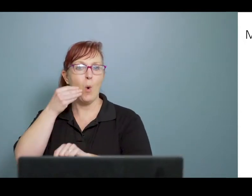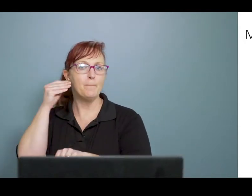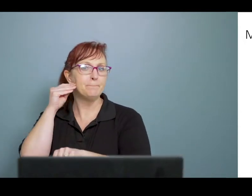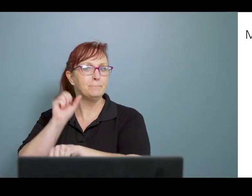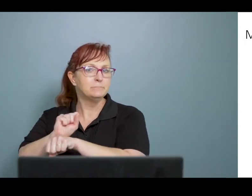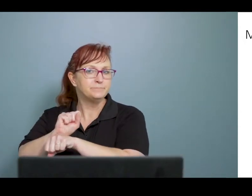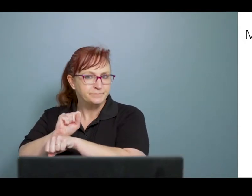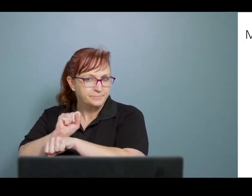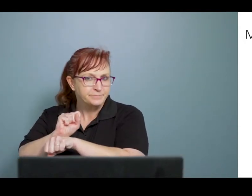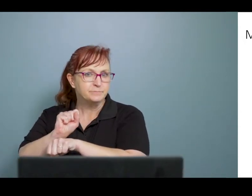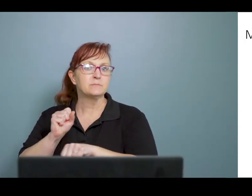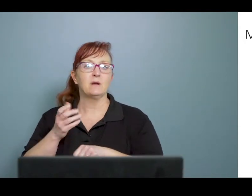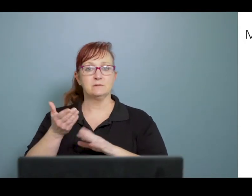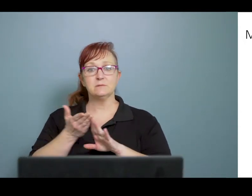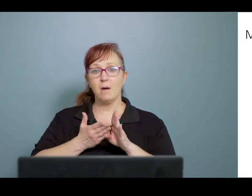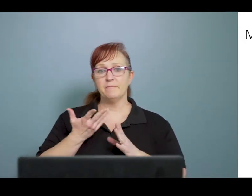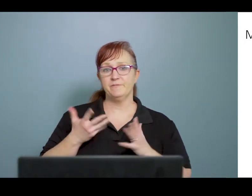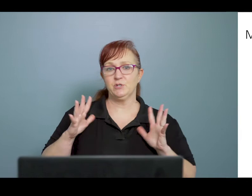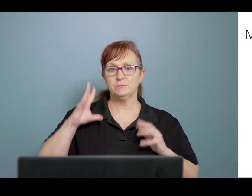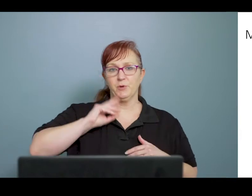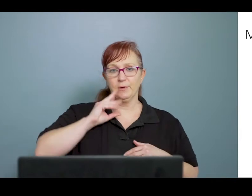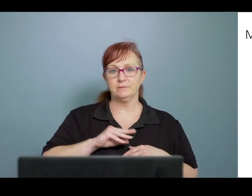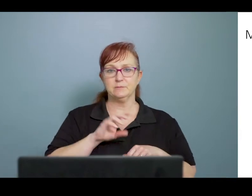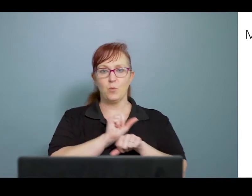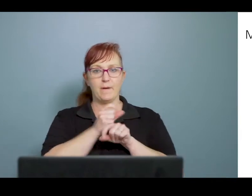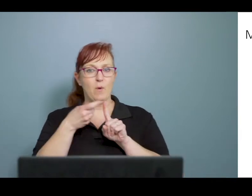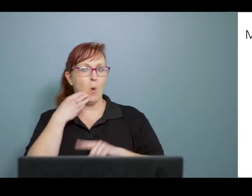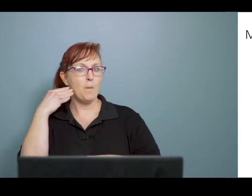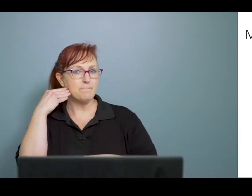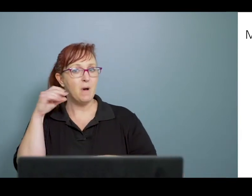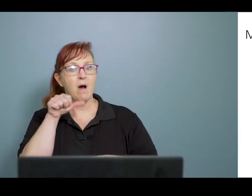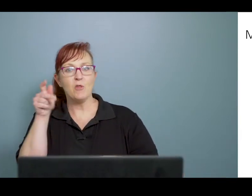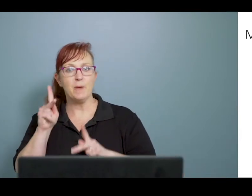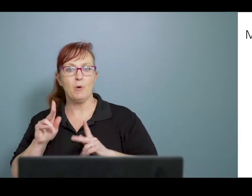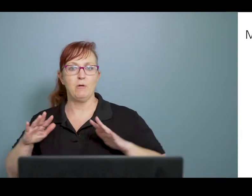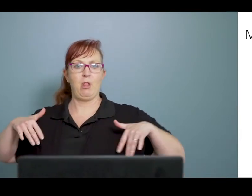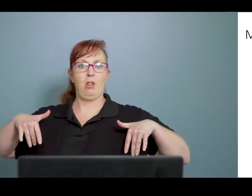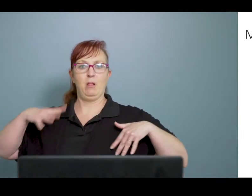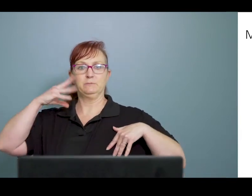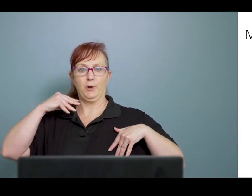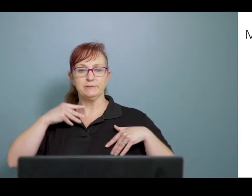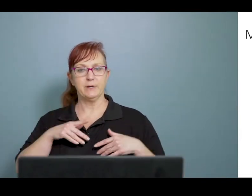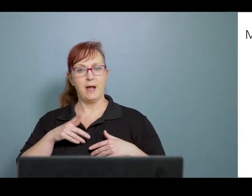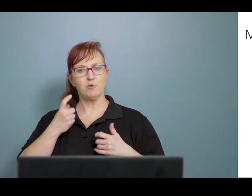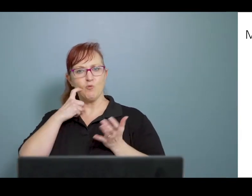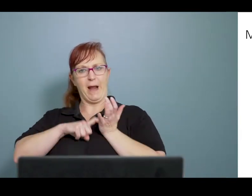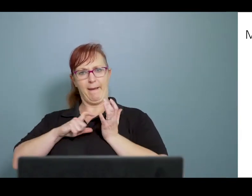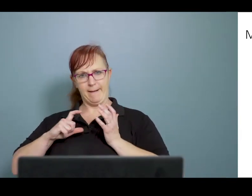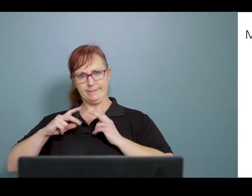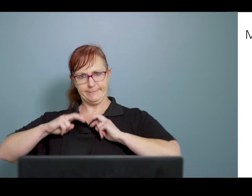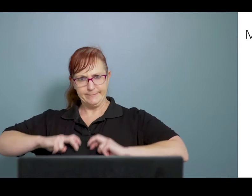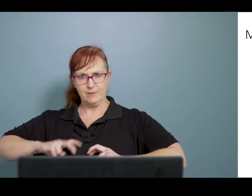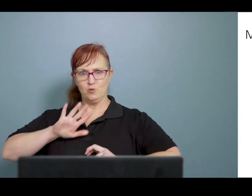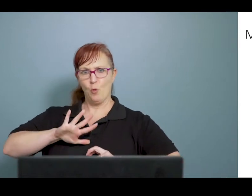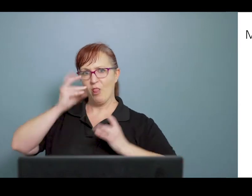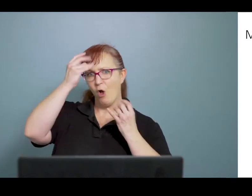and some of us have done that in the past and some of us haven't. And recognizing your thoughts and feelings. There's no right or wrong